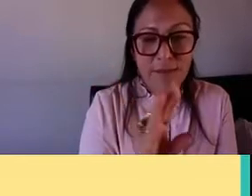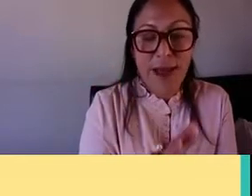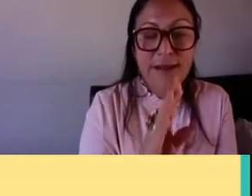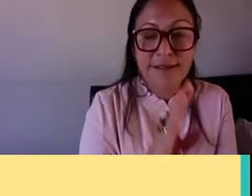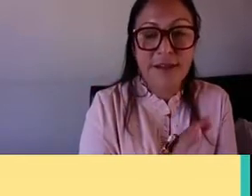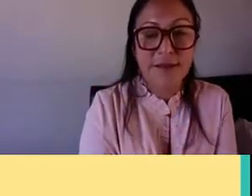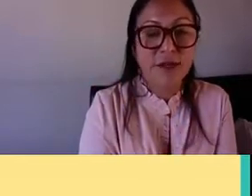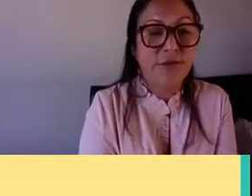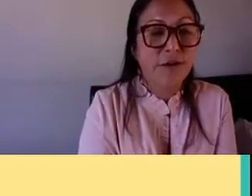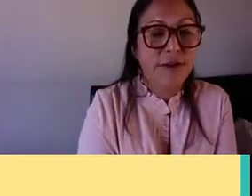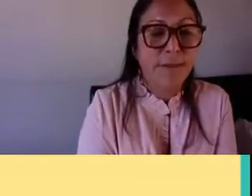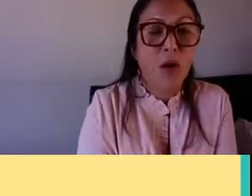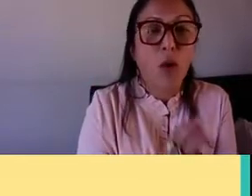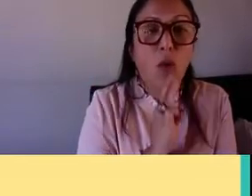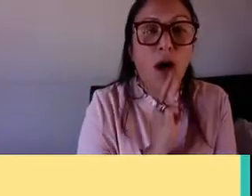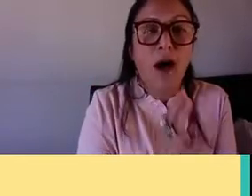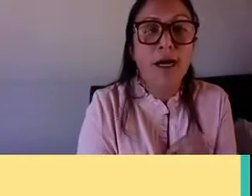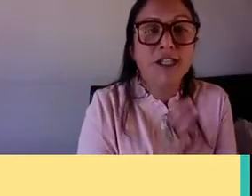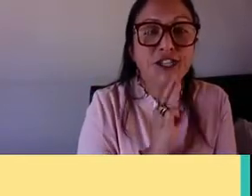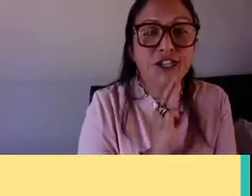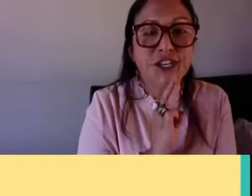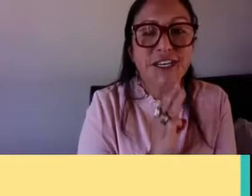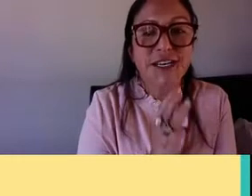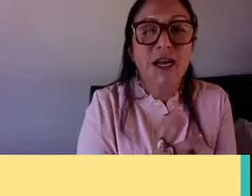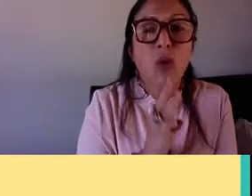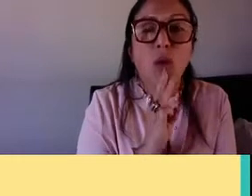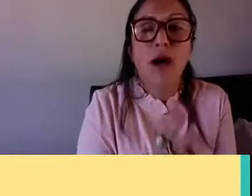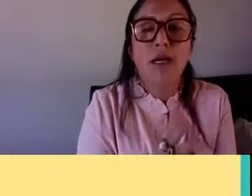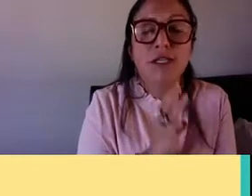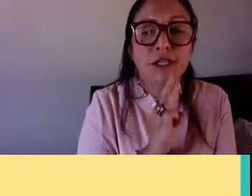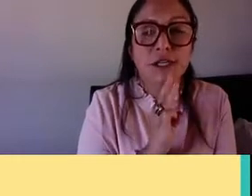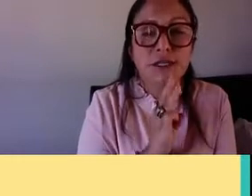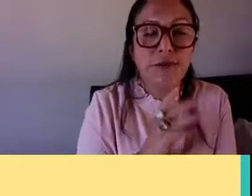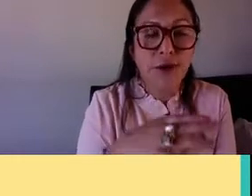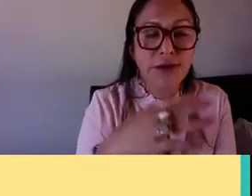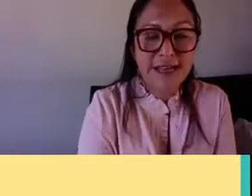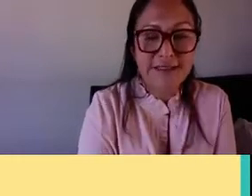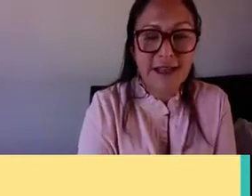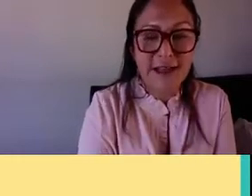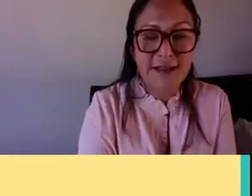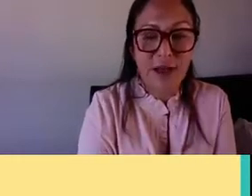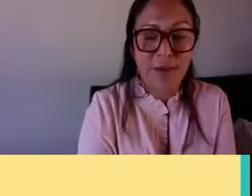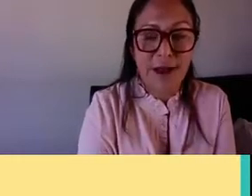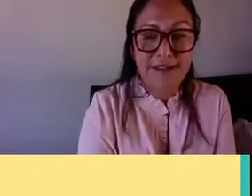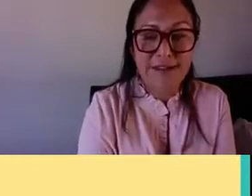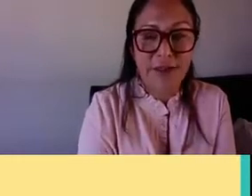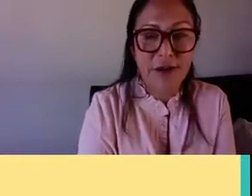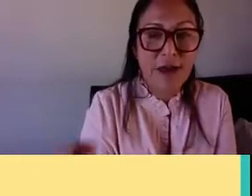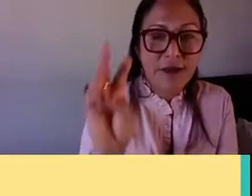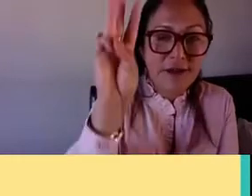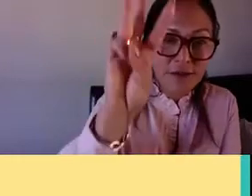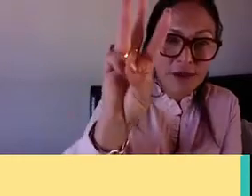down by syllables. So for example, water, water. So if you want to take a second, let's all practice